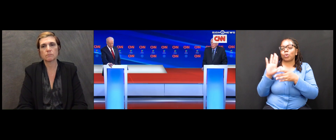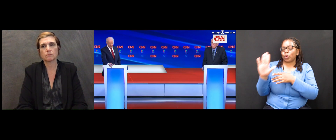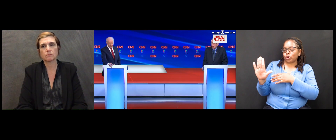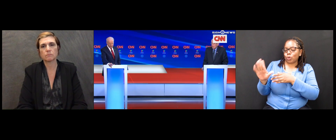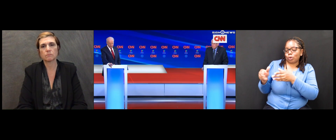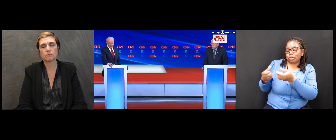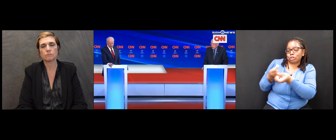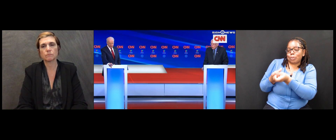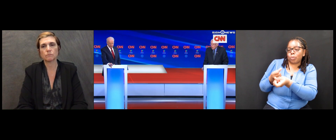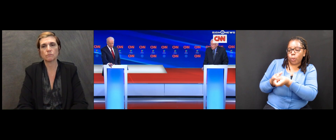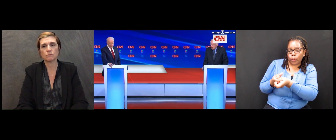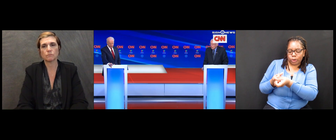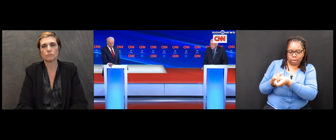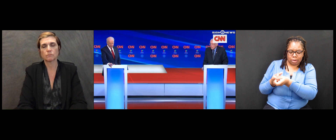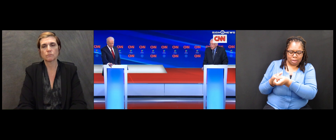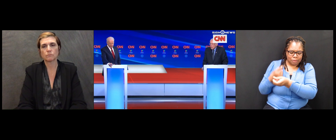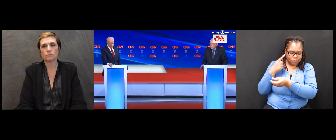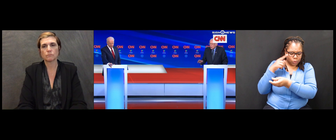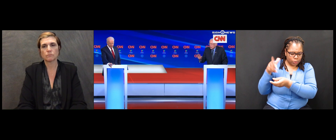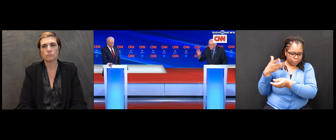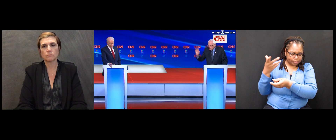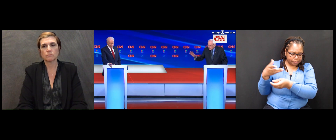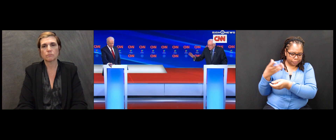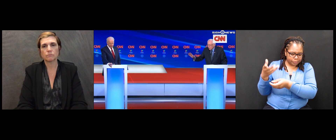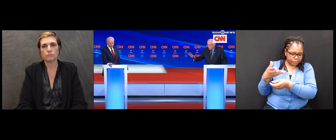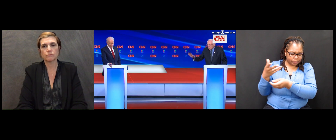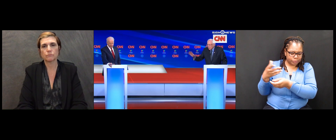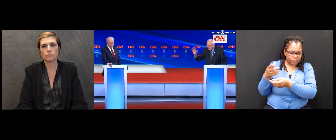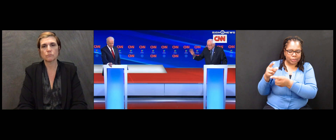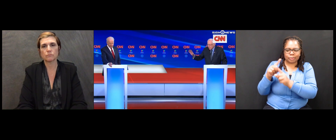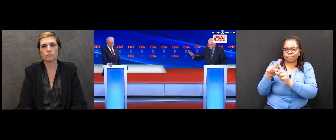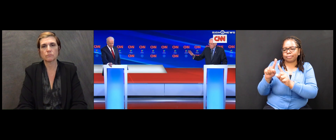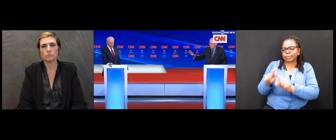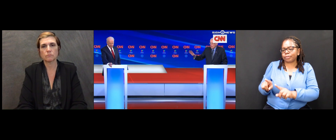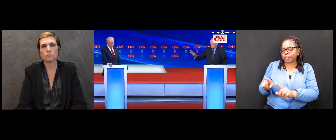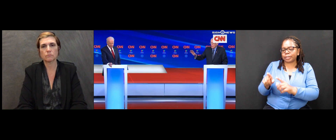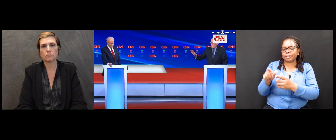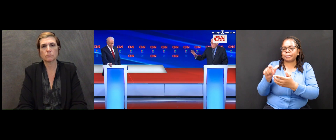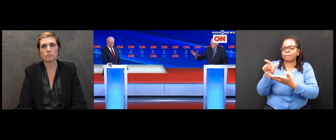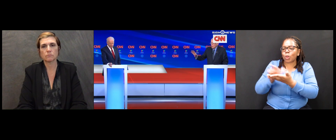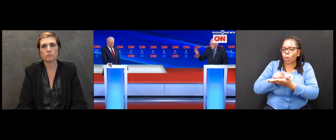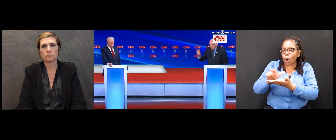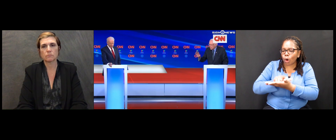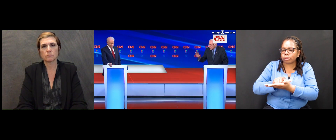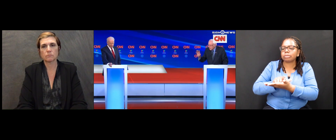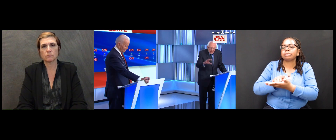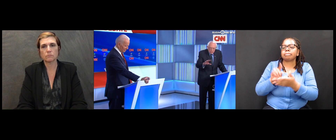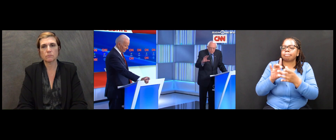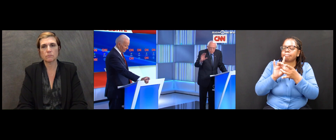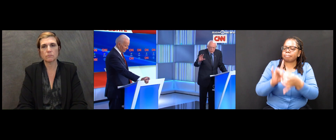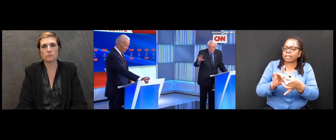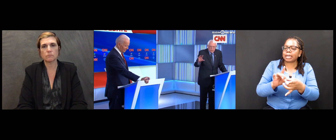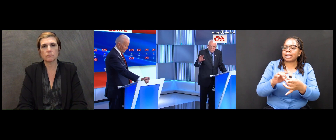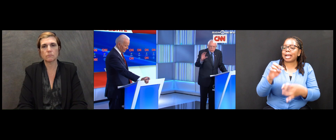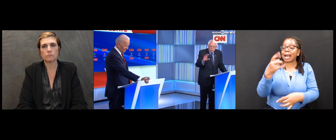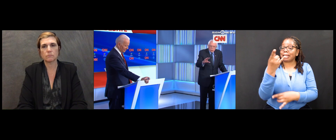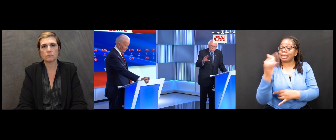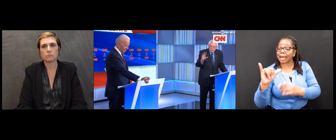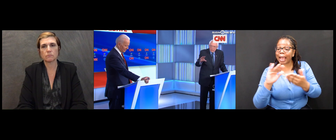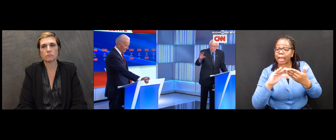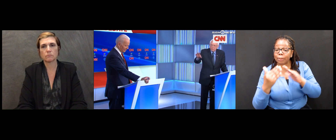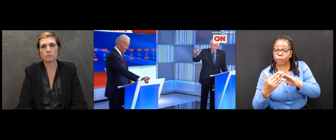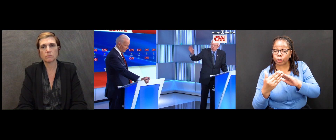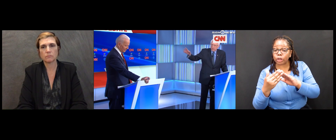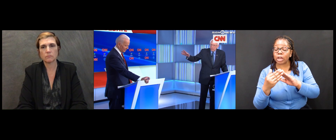for legislation regarding gay communities and the